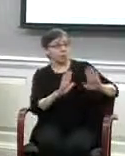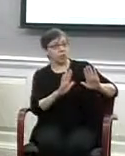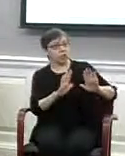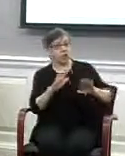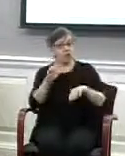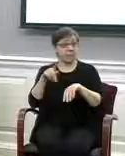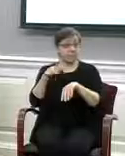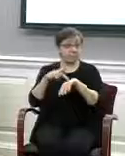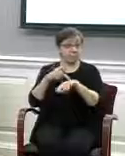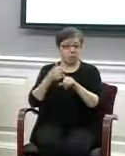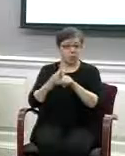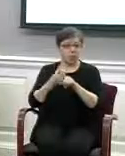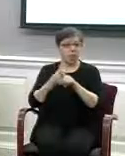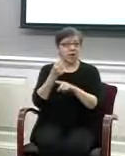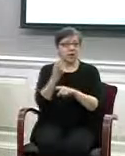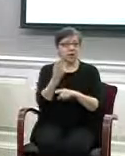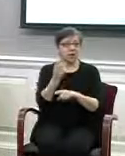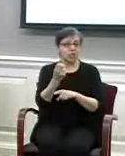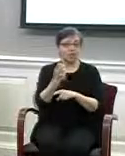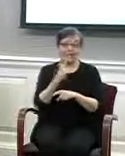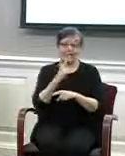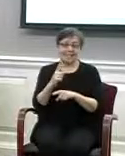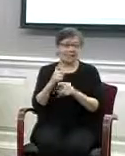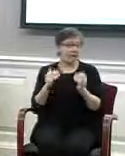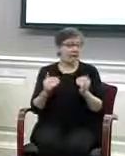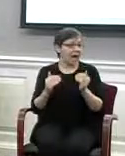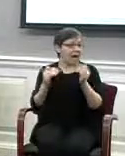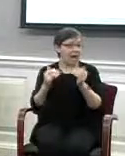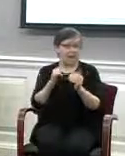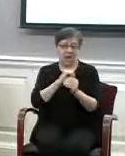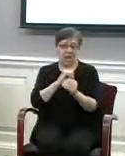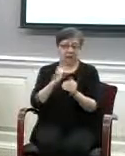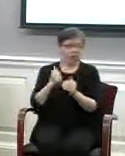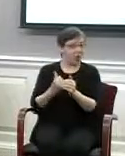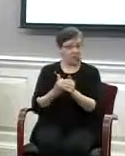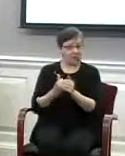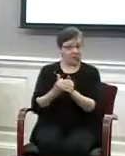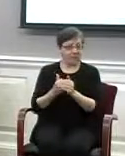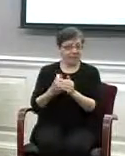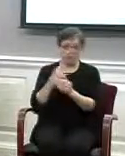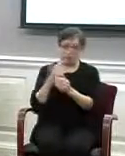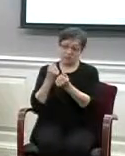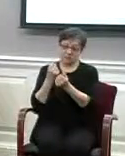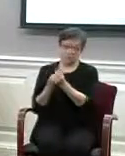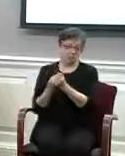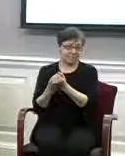very high authority figure. So she's backed